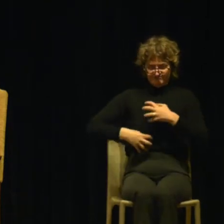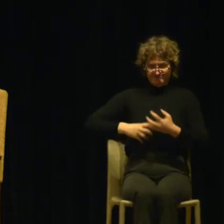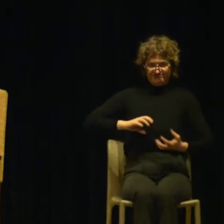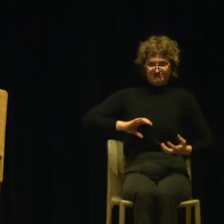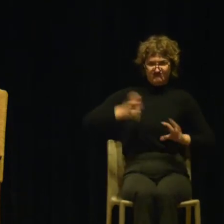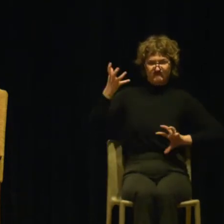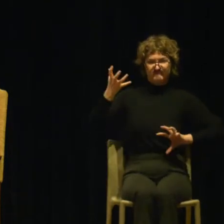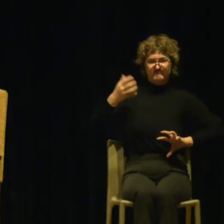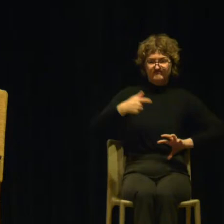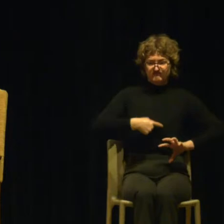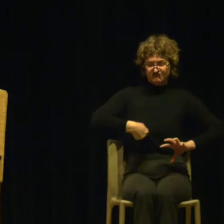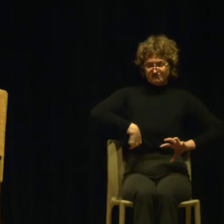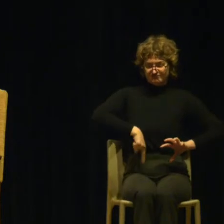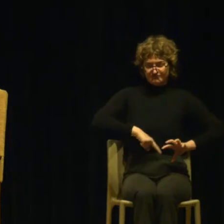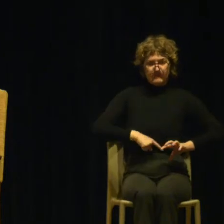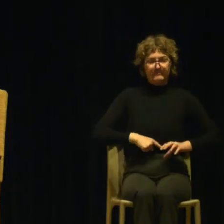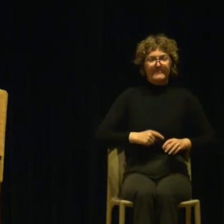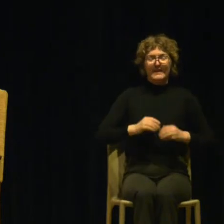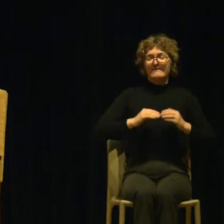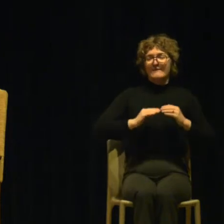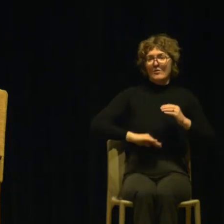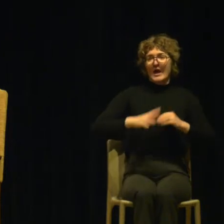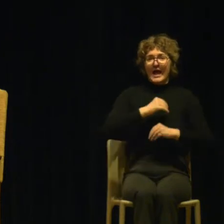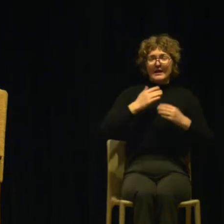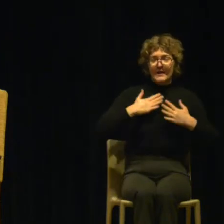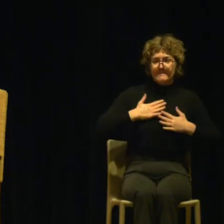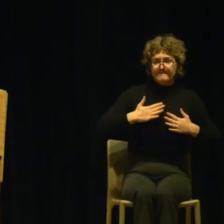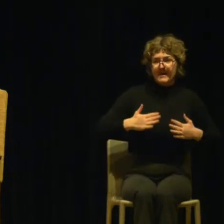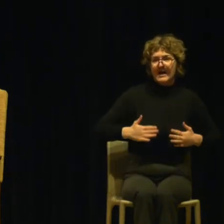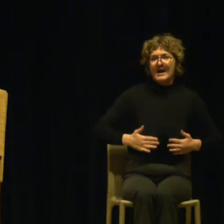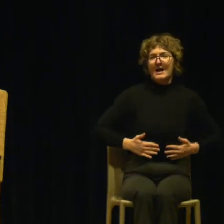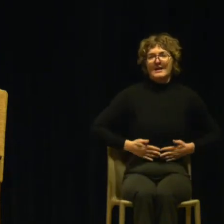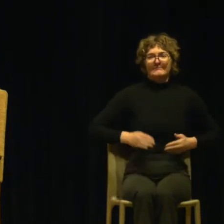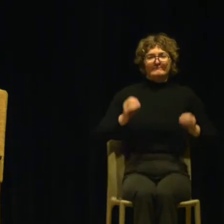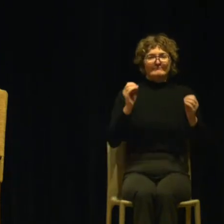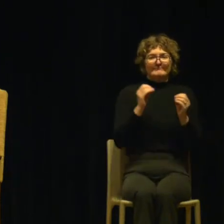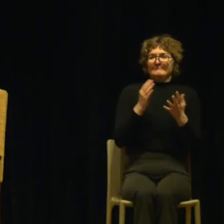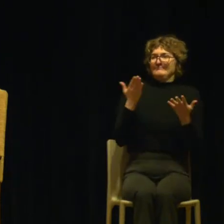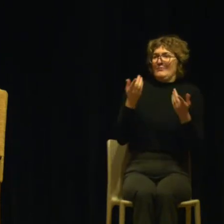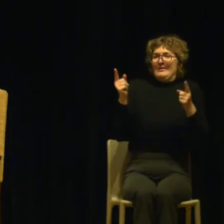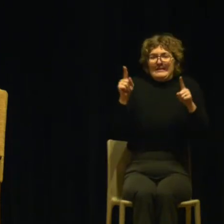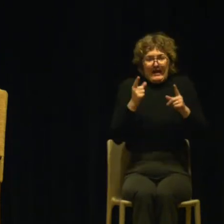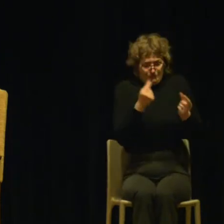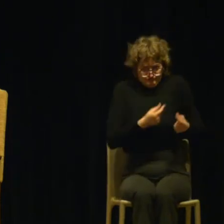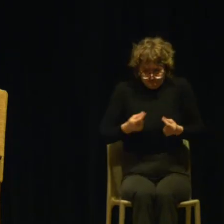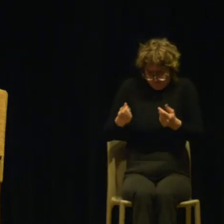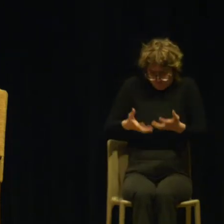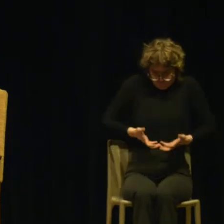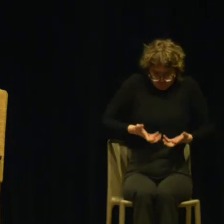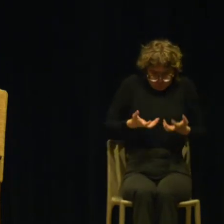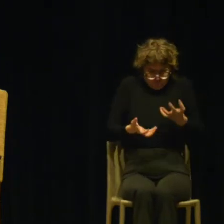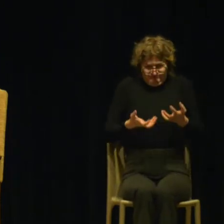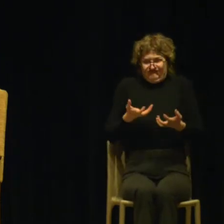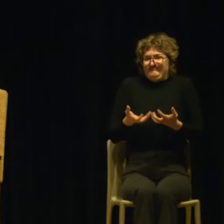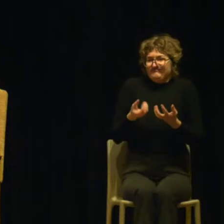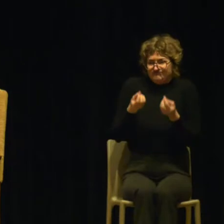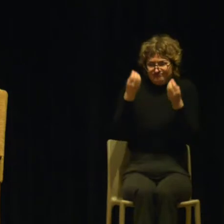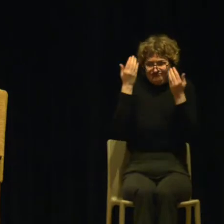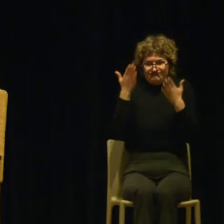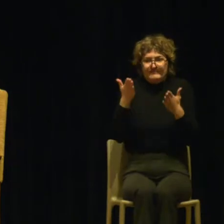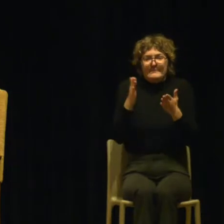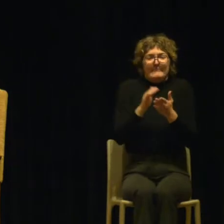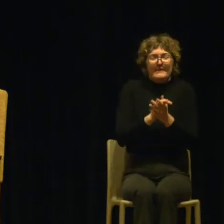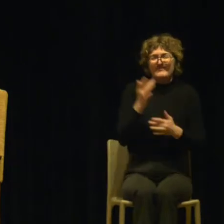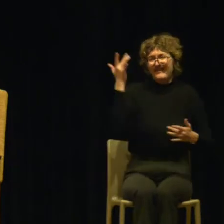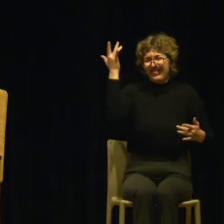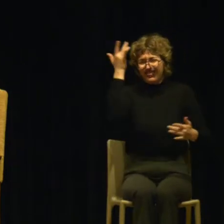your intestinal flora. Your body literally has no idea what to do with this stuff. It makes you